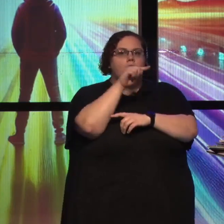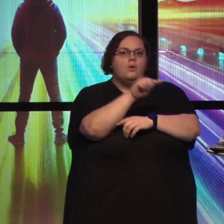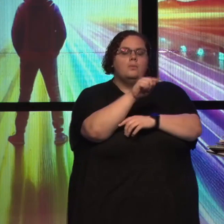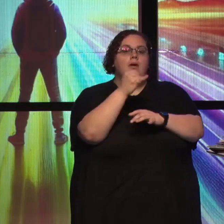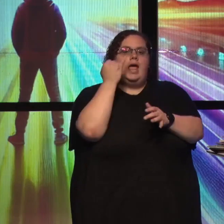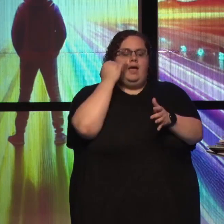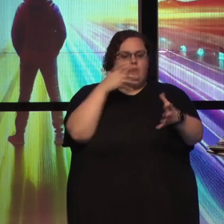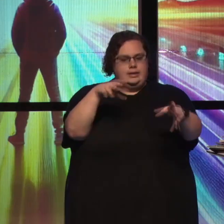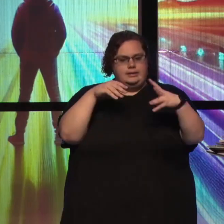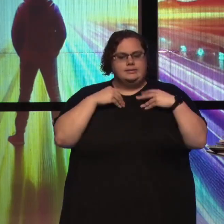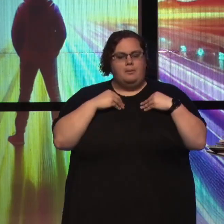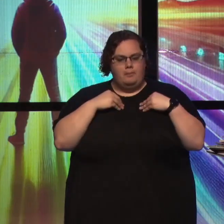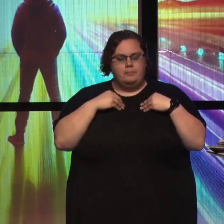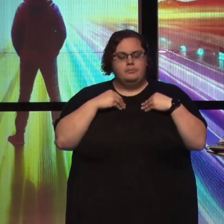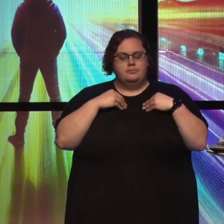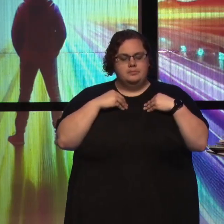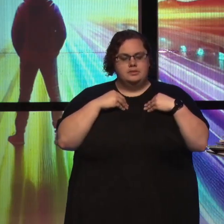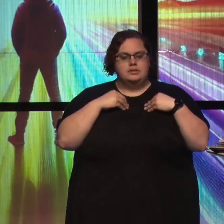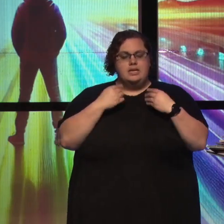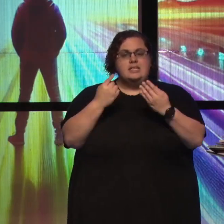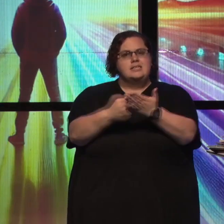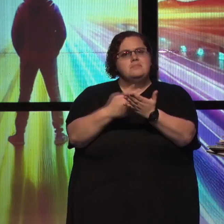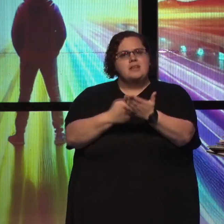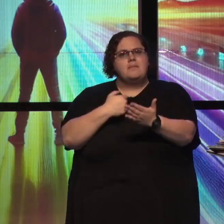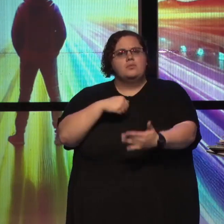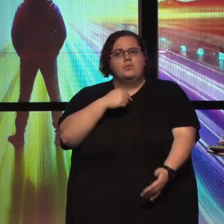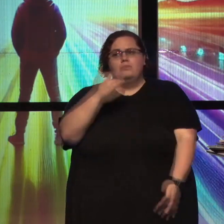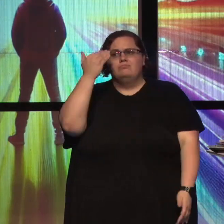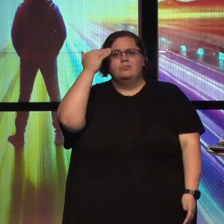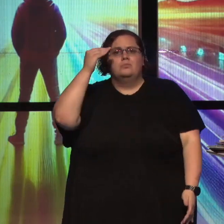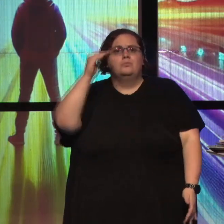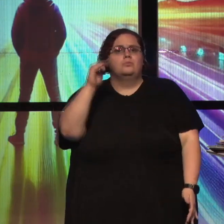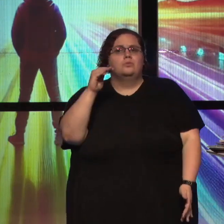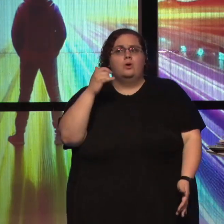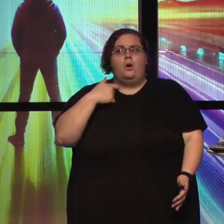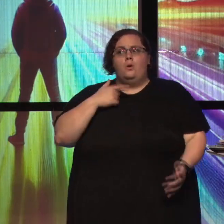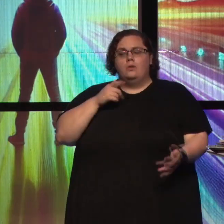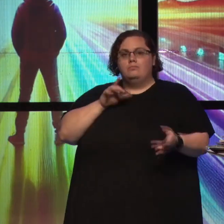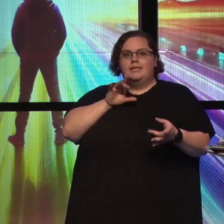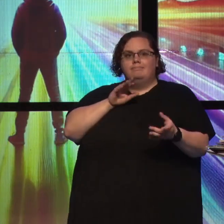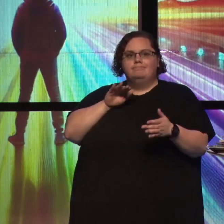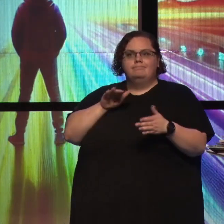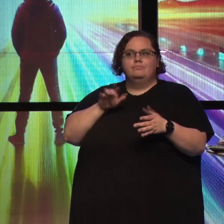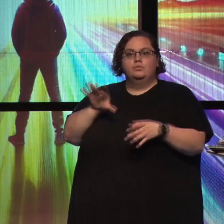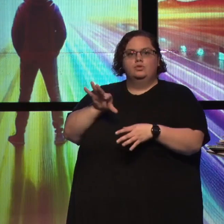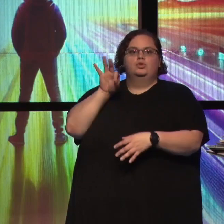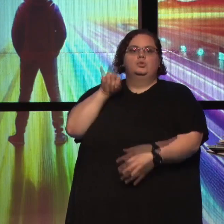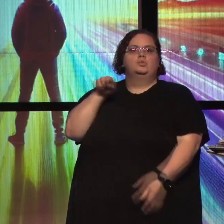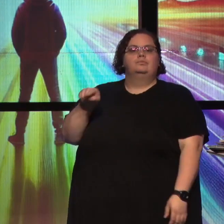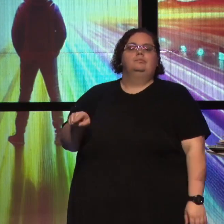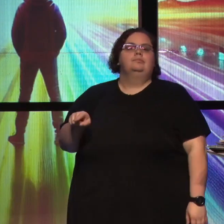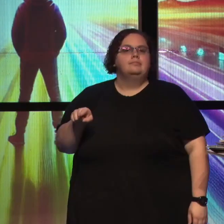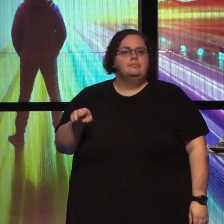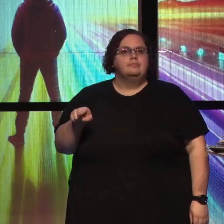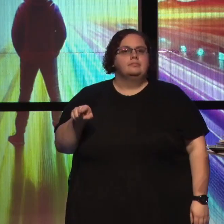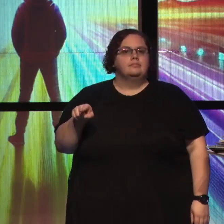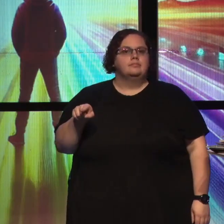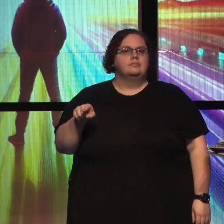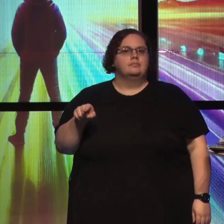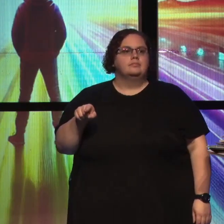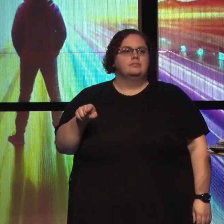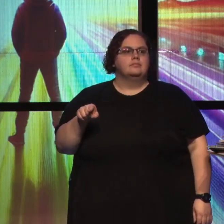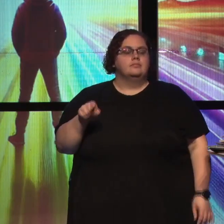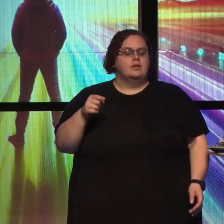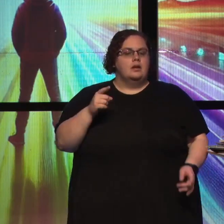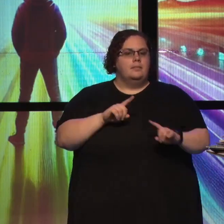accept that we sometimes unknowingly live into the marks of the beast. We sometimes unknowingly do this, but it'll expose